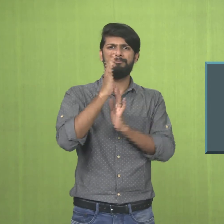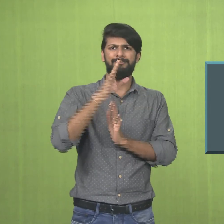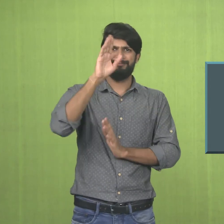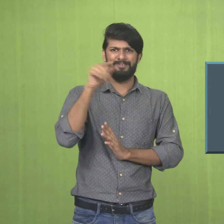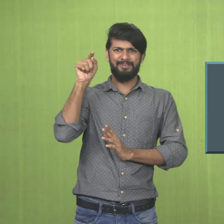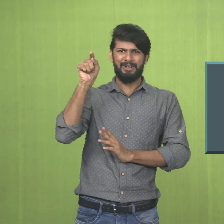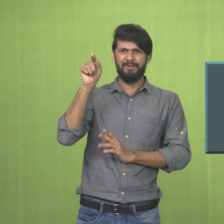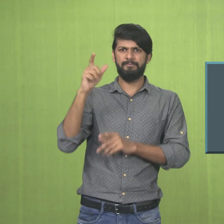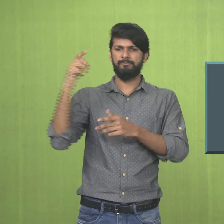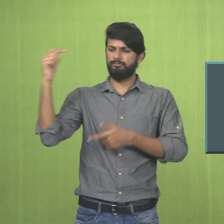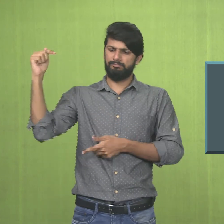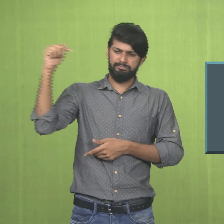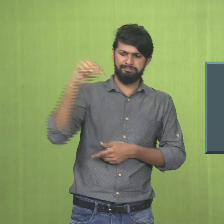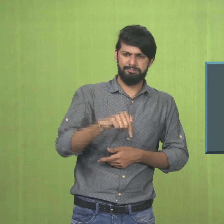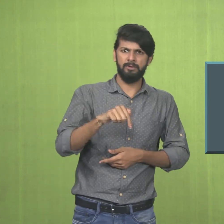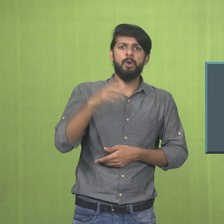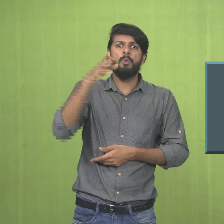The word divine.